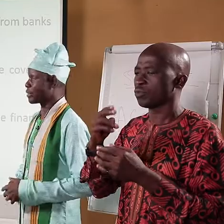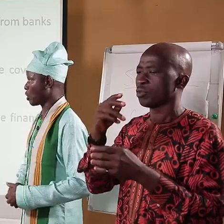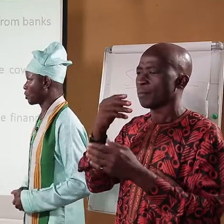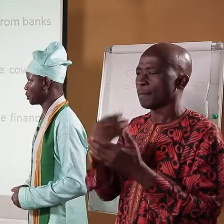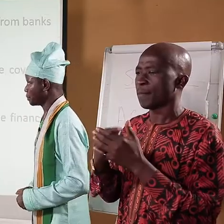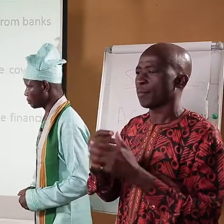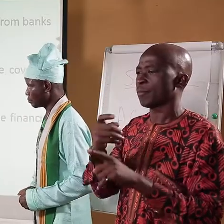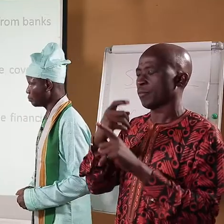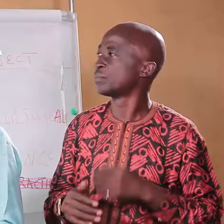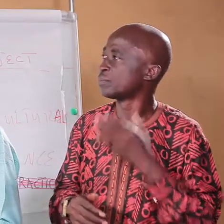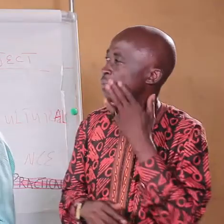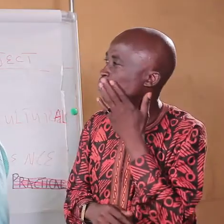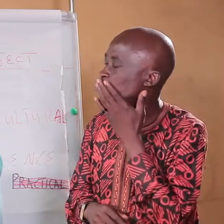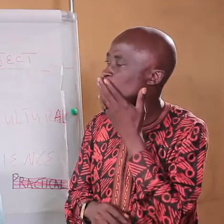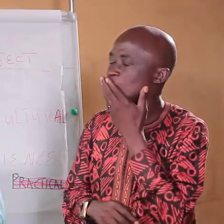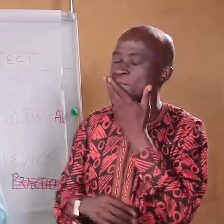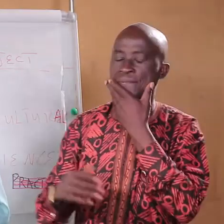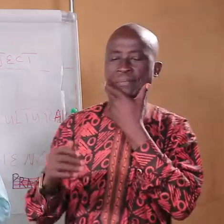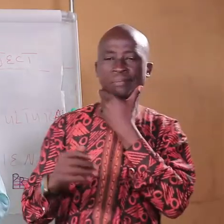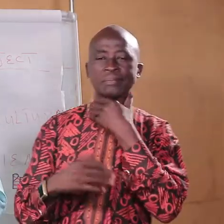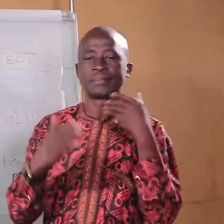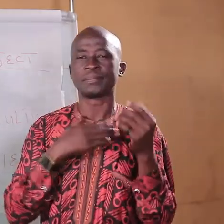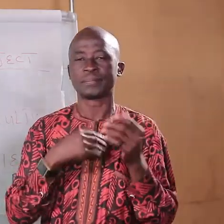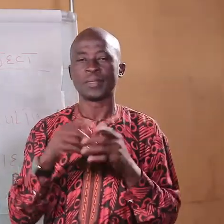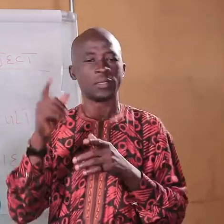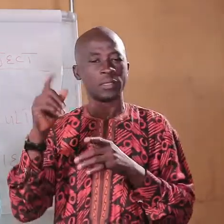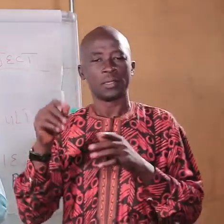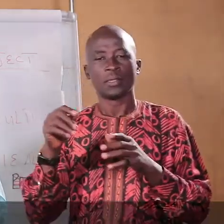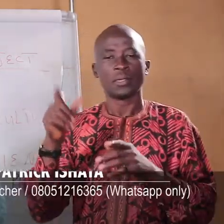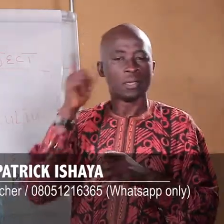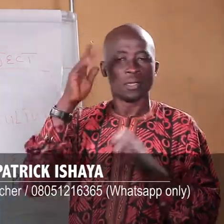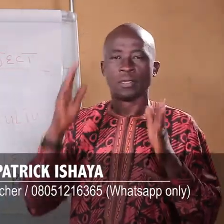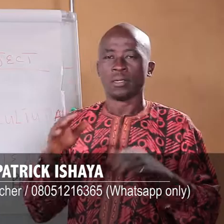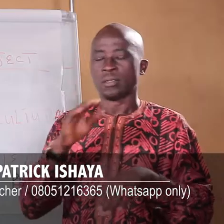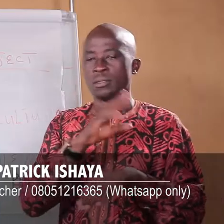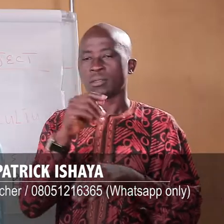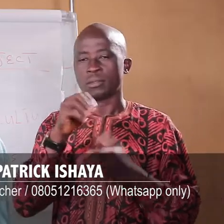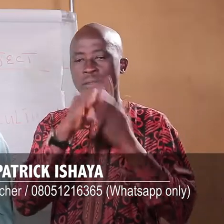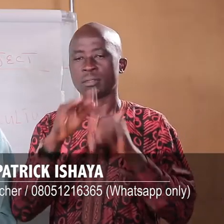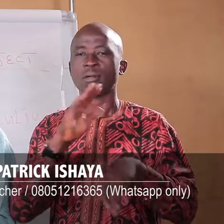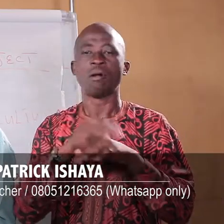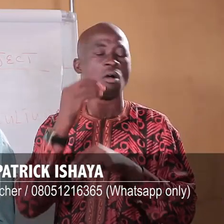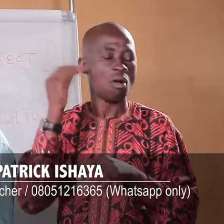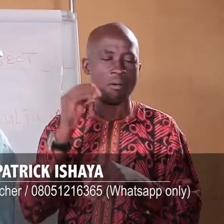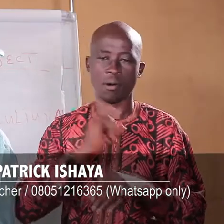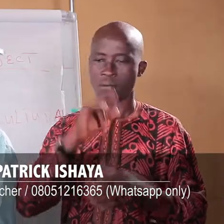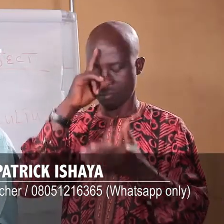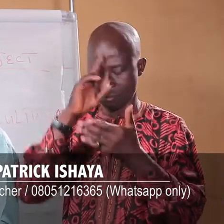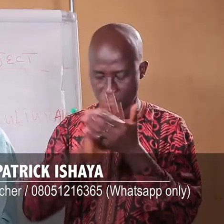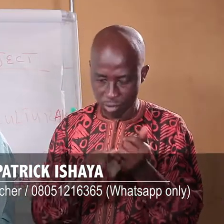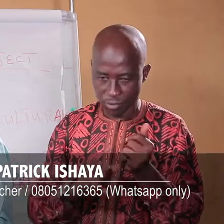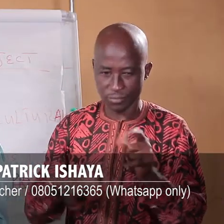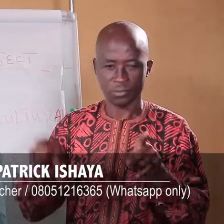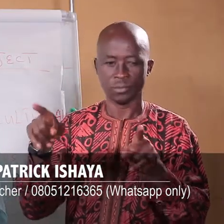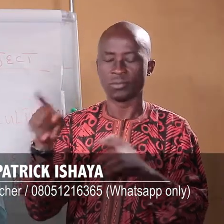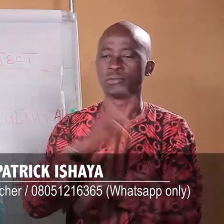for agriculture. My dear listeners and learners at home, I believe today